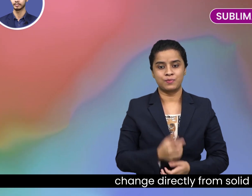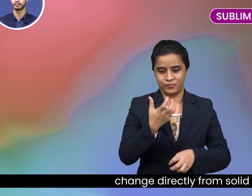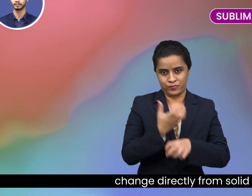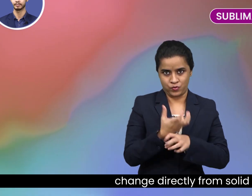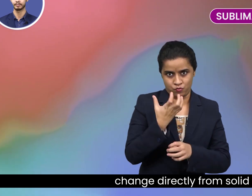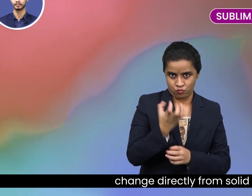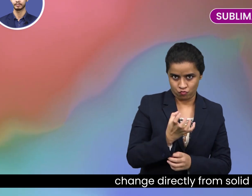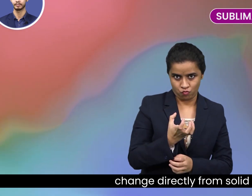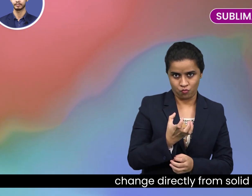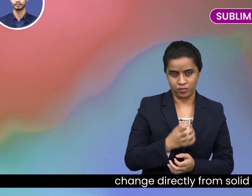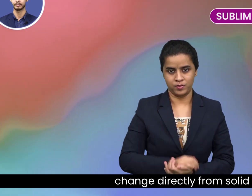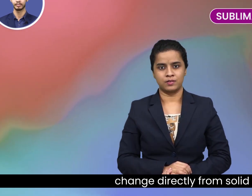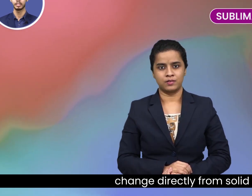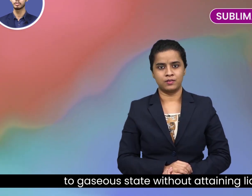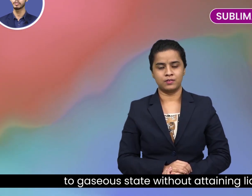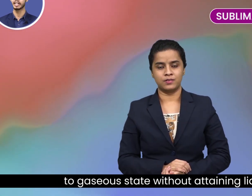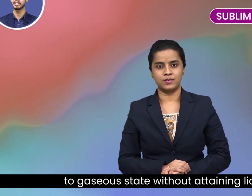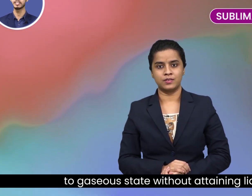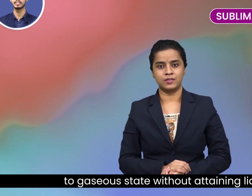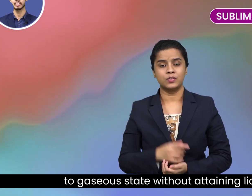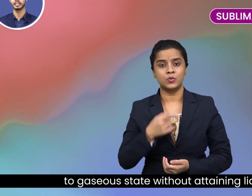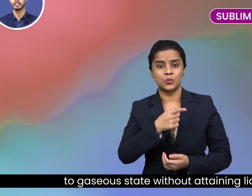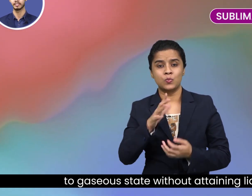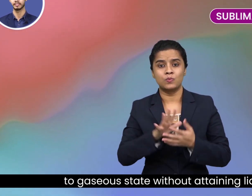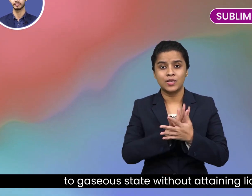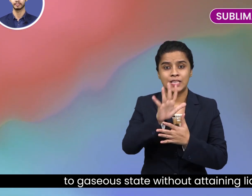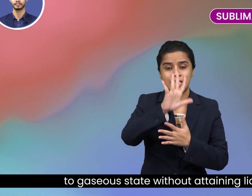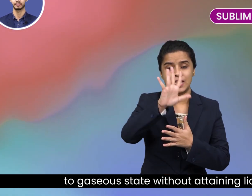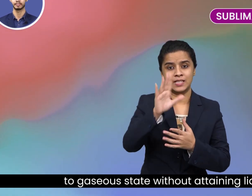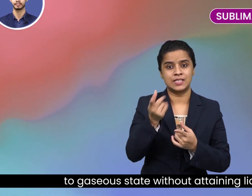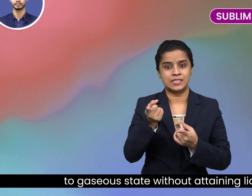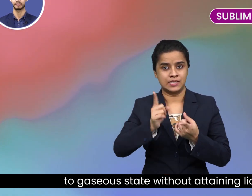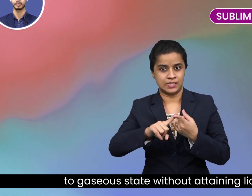solid to gaseous state